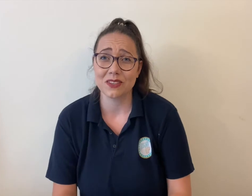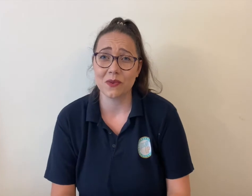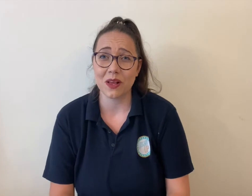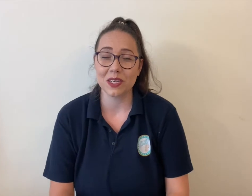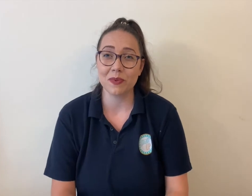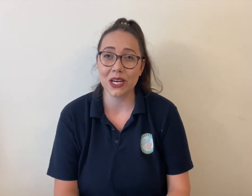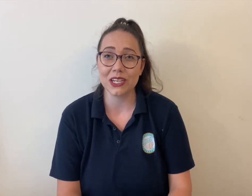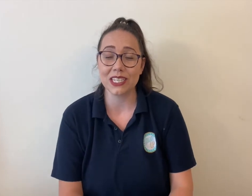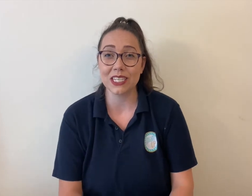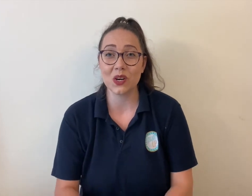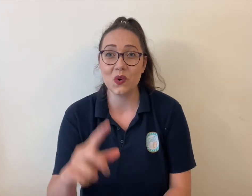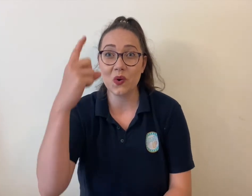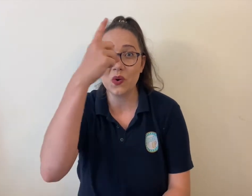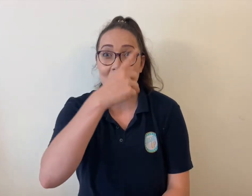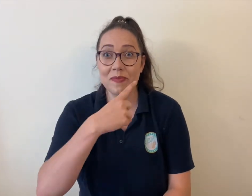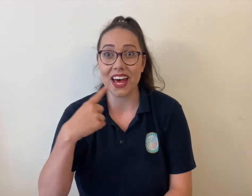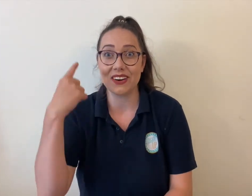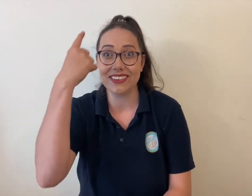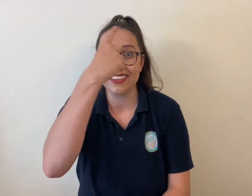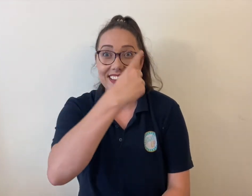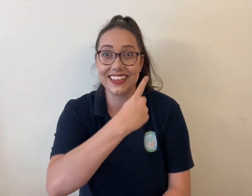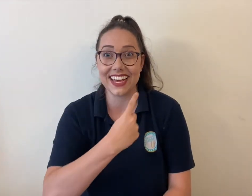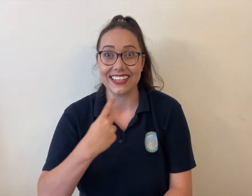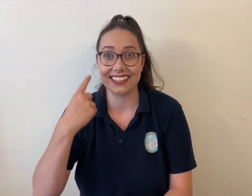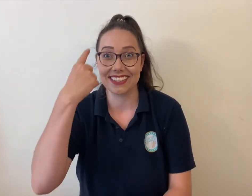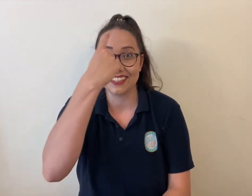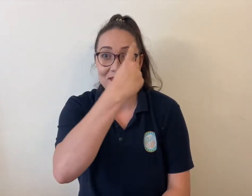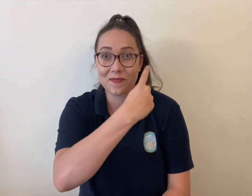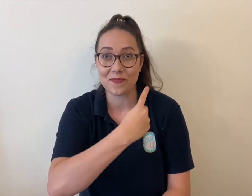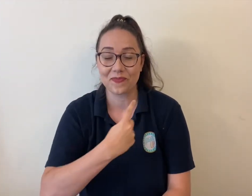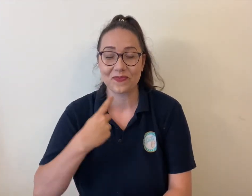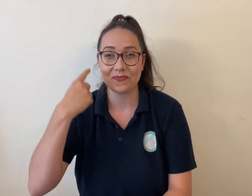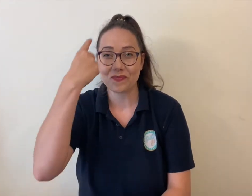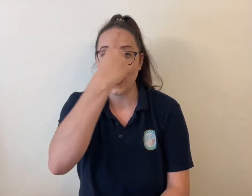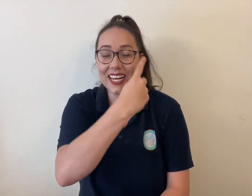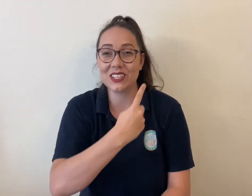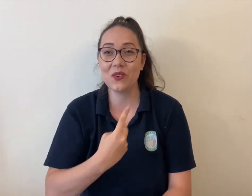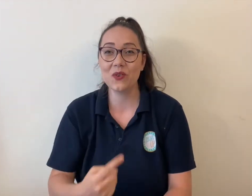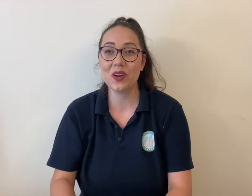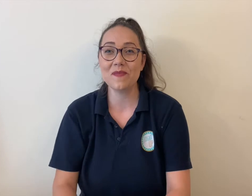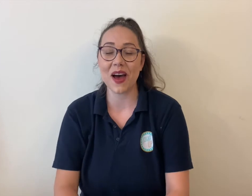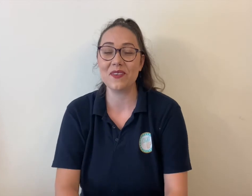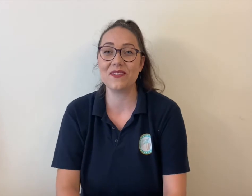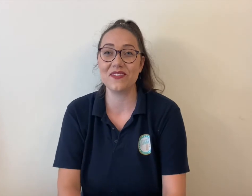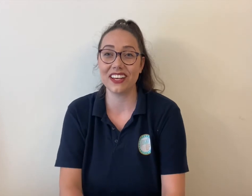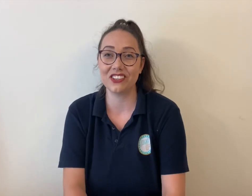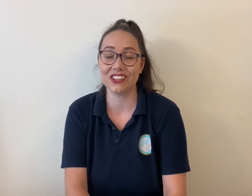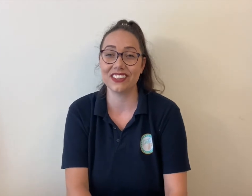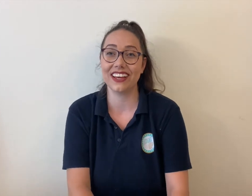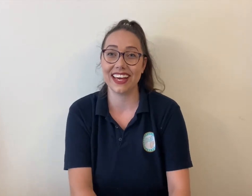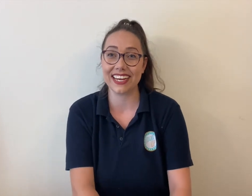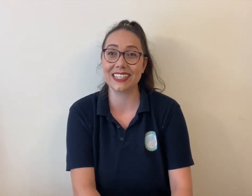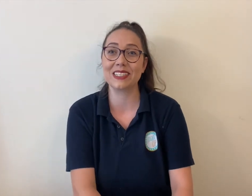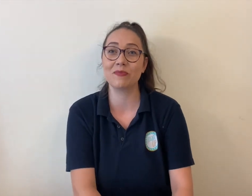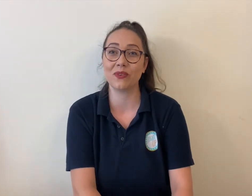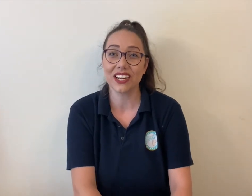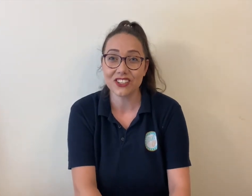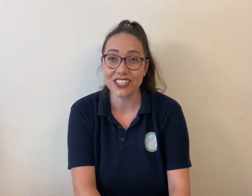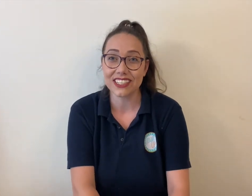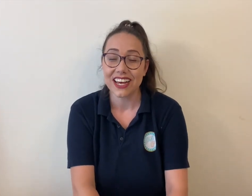well is because it's all about this. It's all about facial expressions.